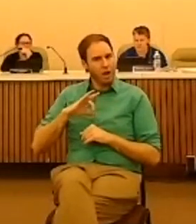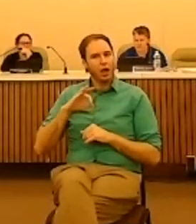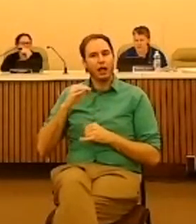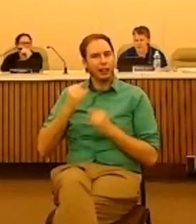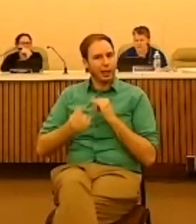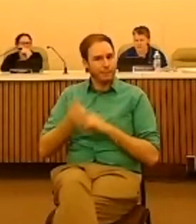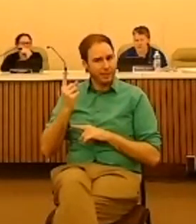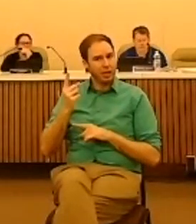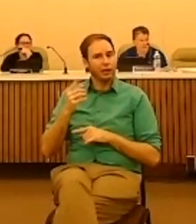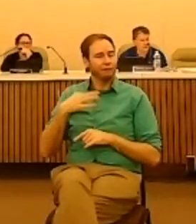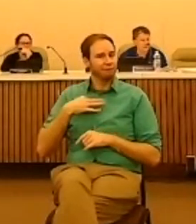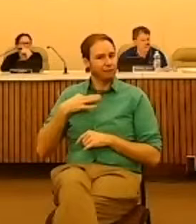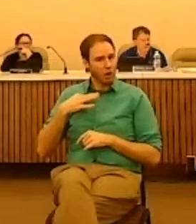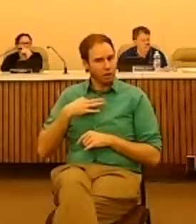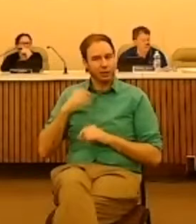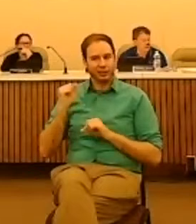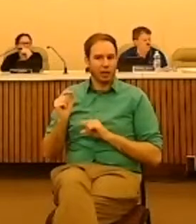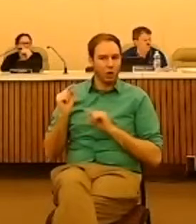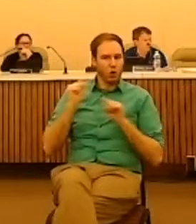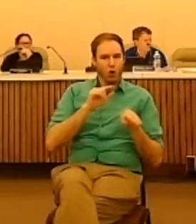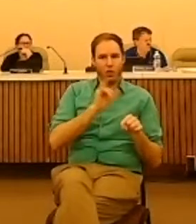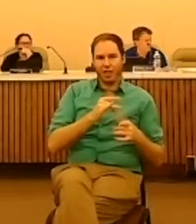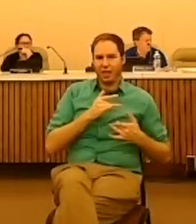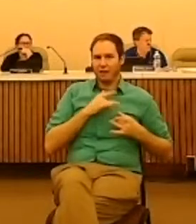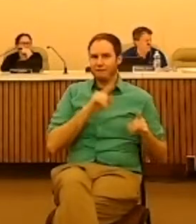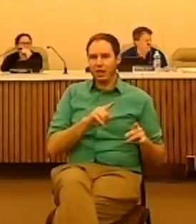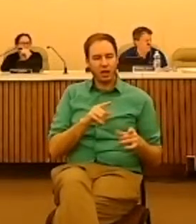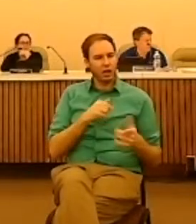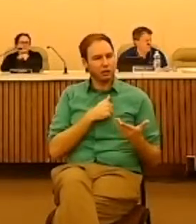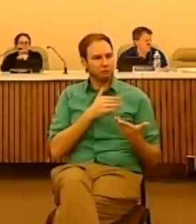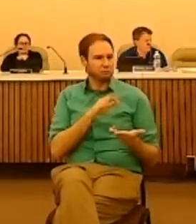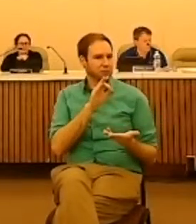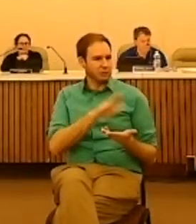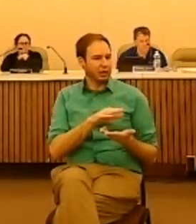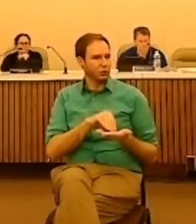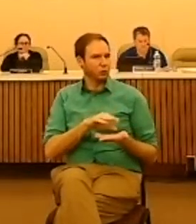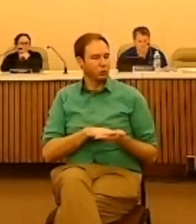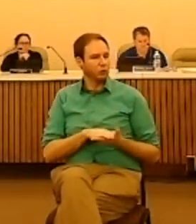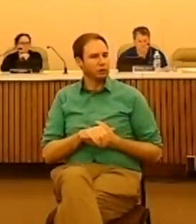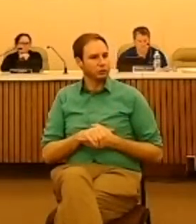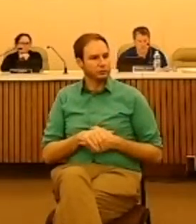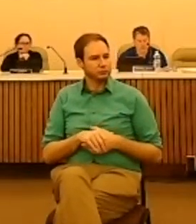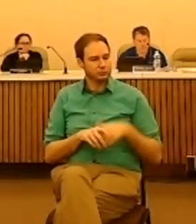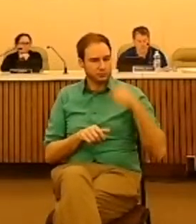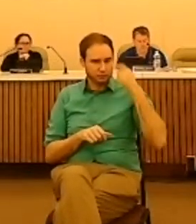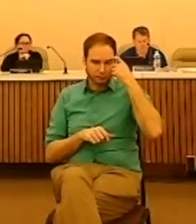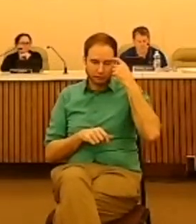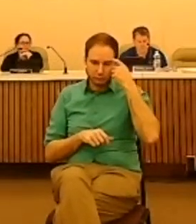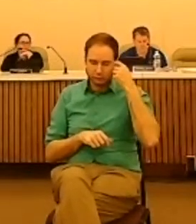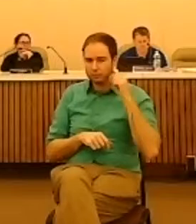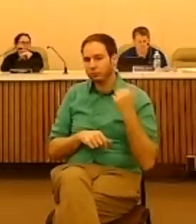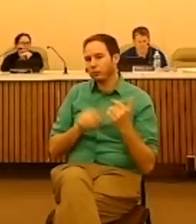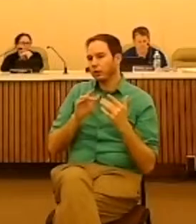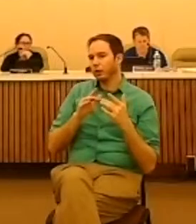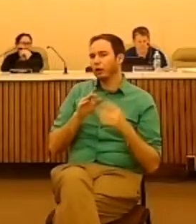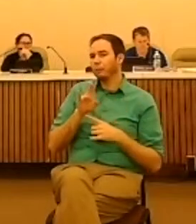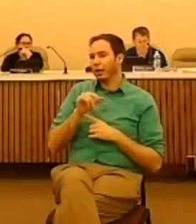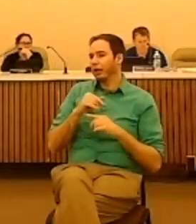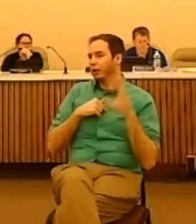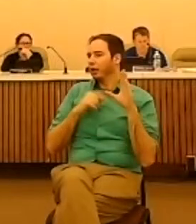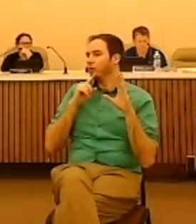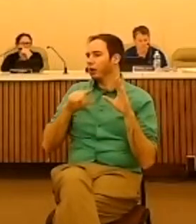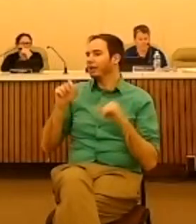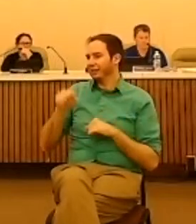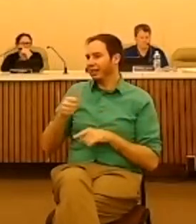minute volunteer hours can get some through that program. So Steve? Yep. So